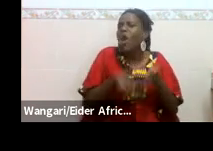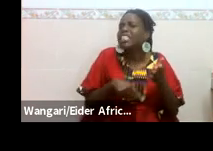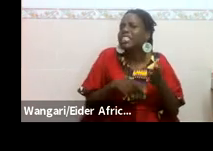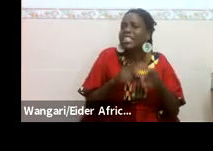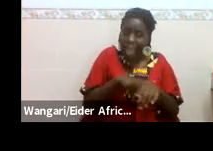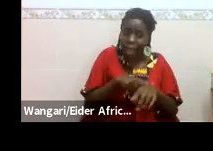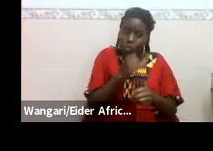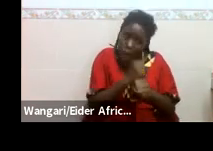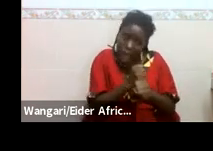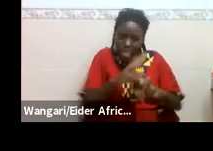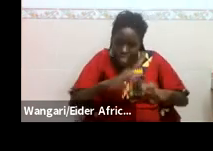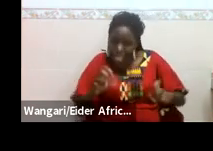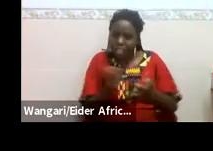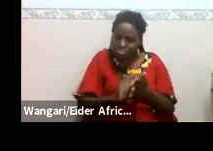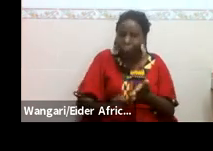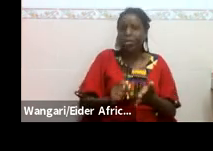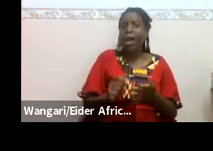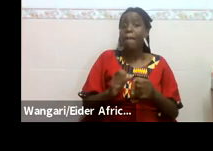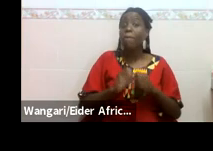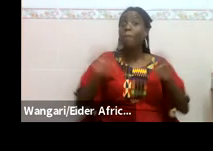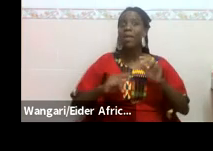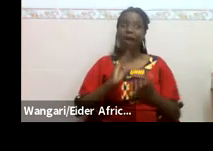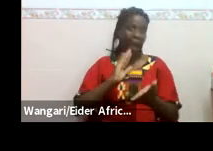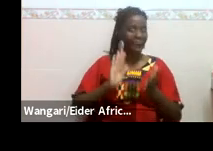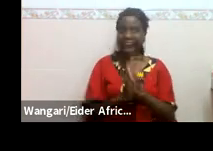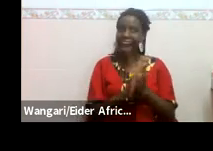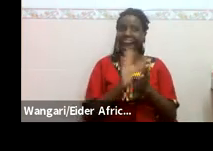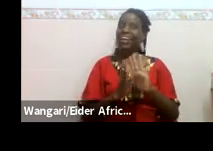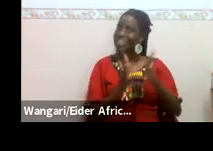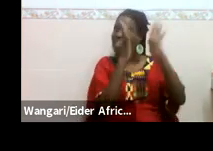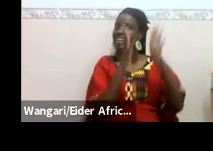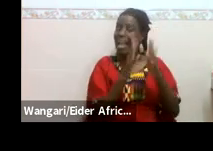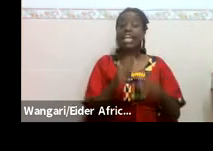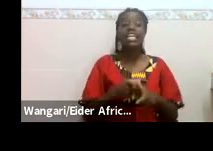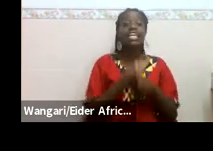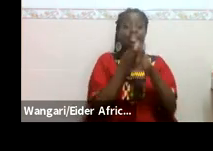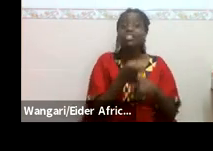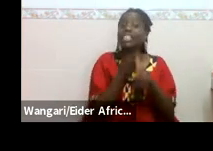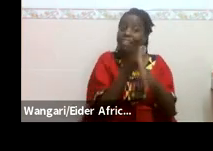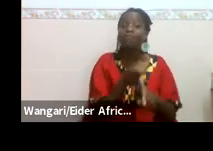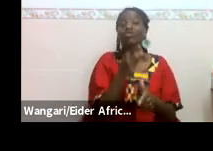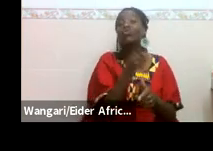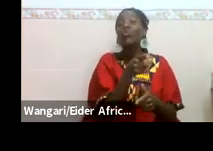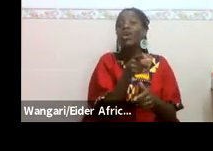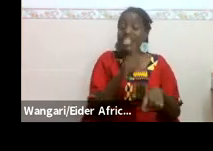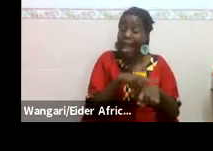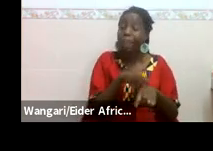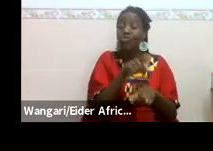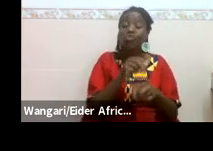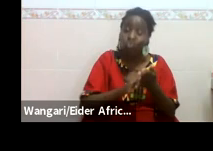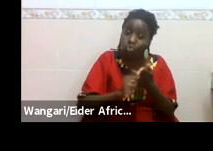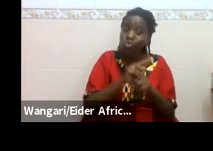rewarded for becoming Western. And that's what's hard about getting out of this